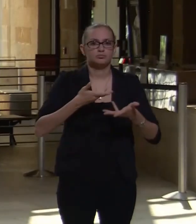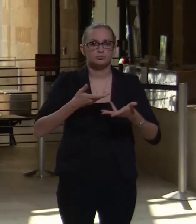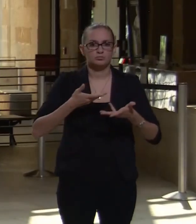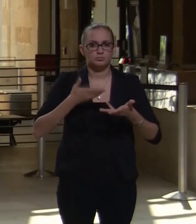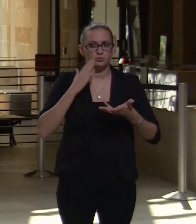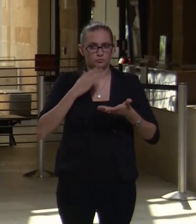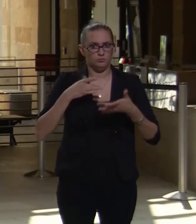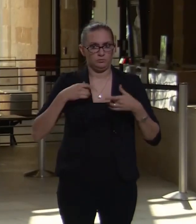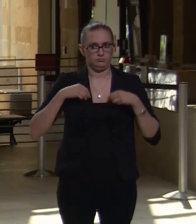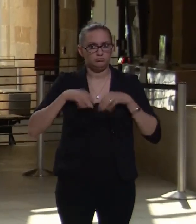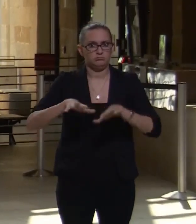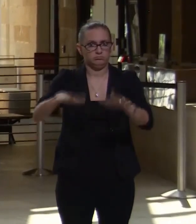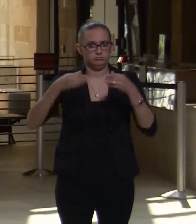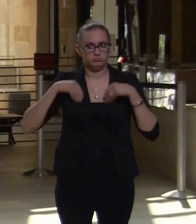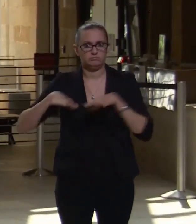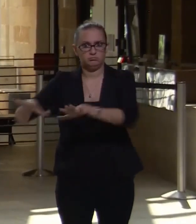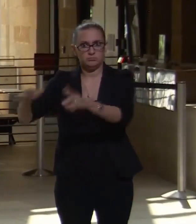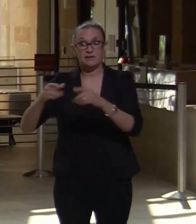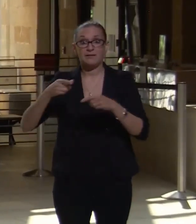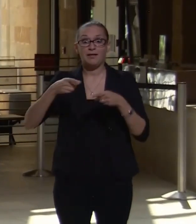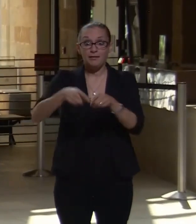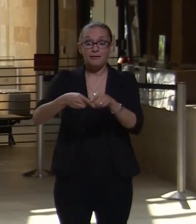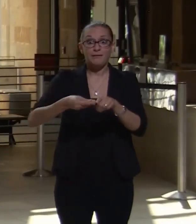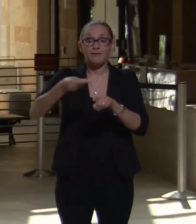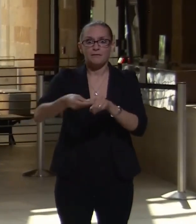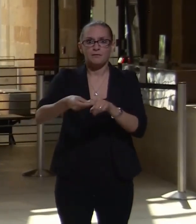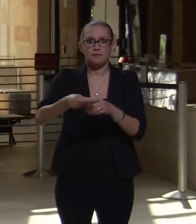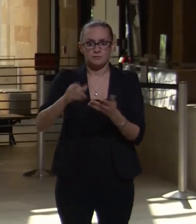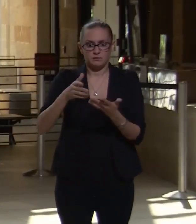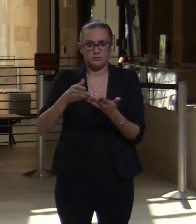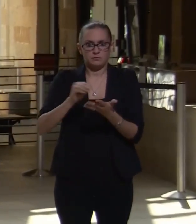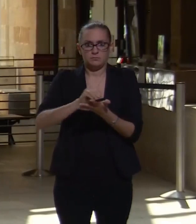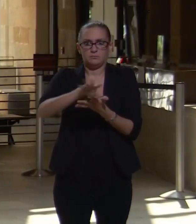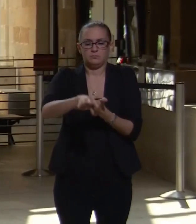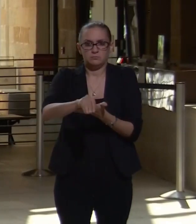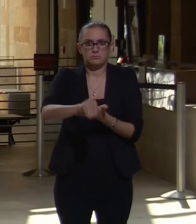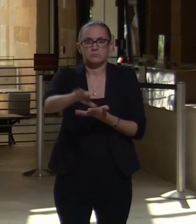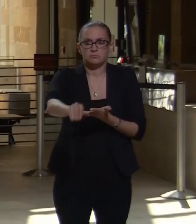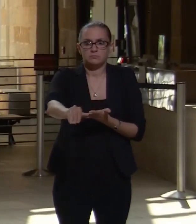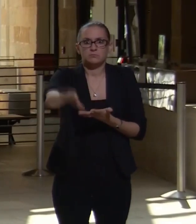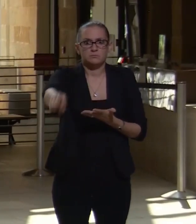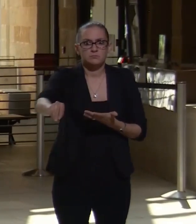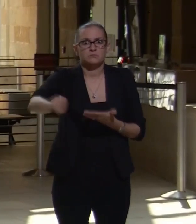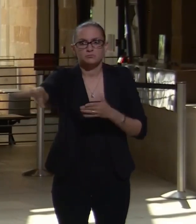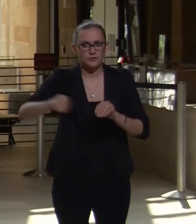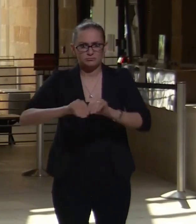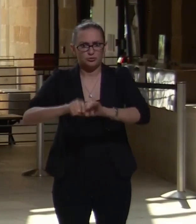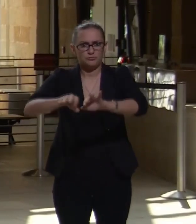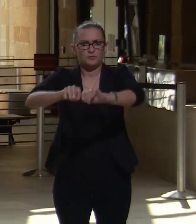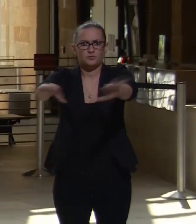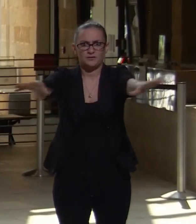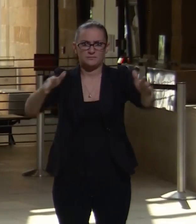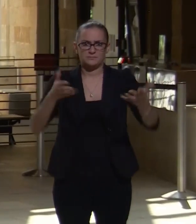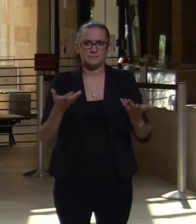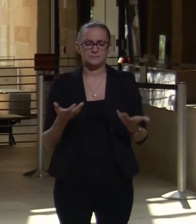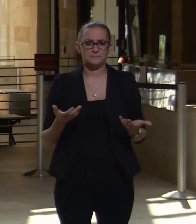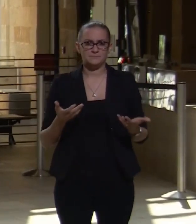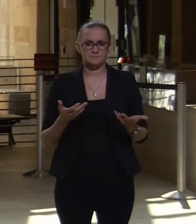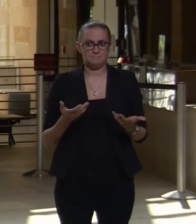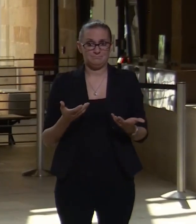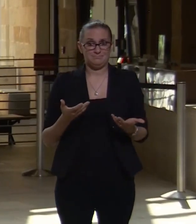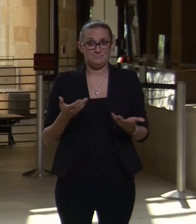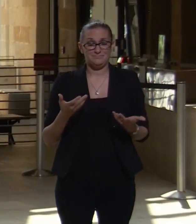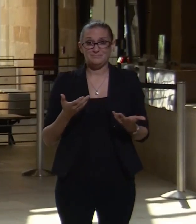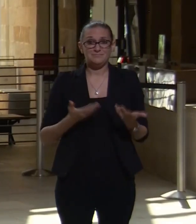it. And then the people that they come into contact with pass it. And it passes on like that.